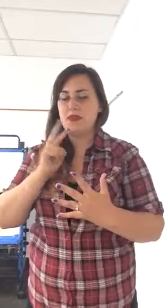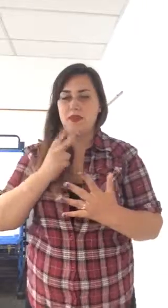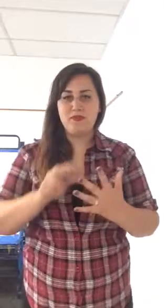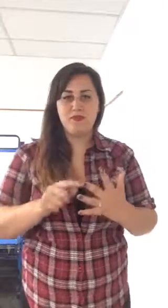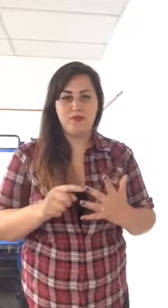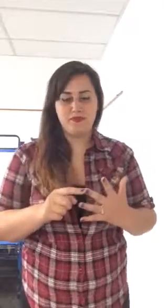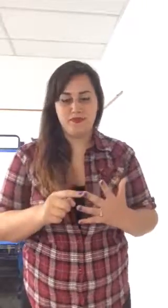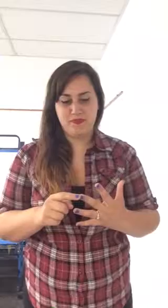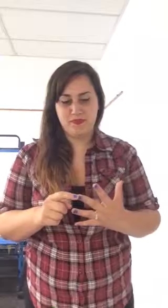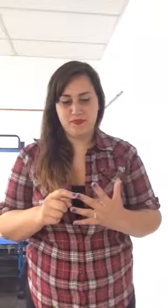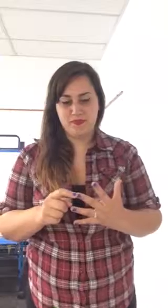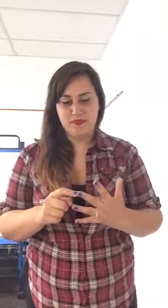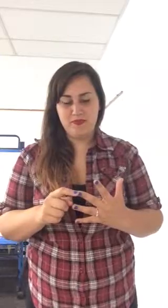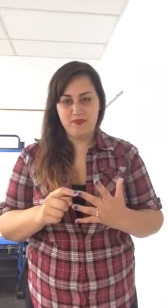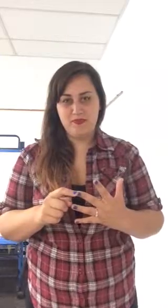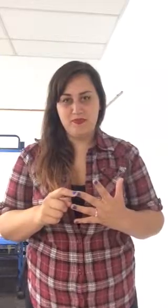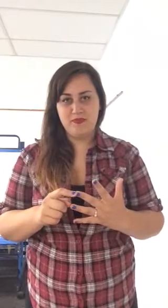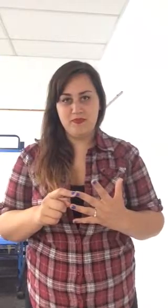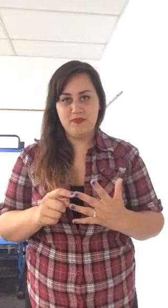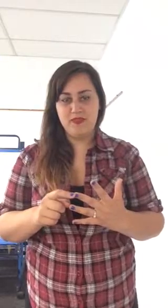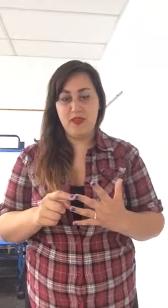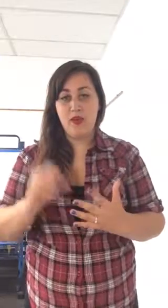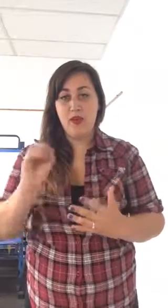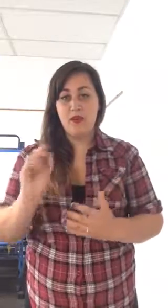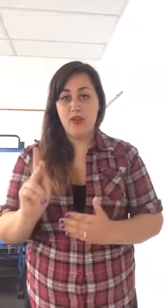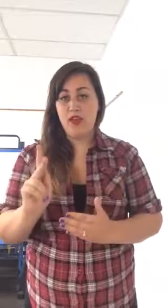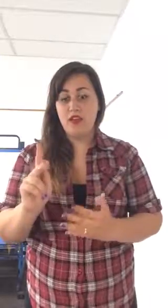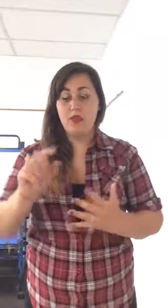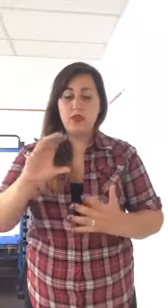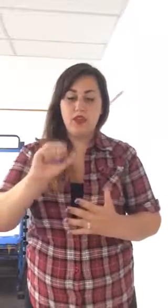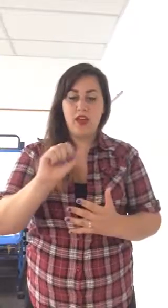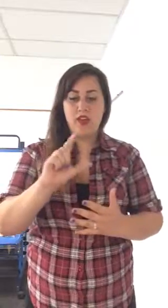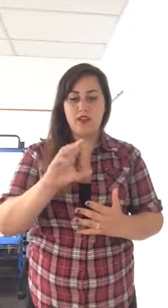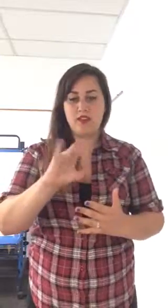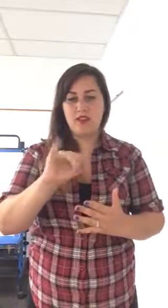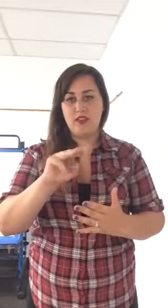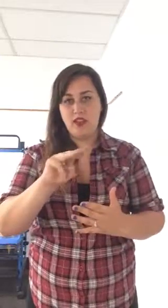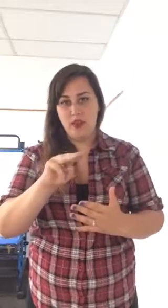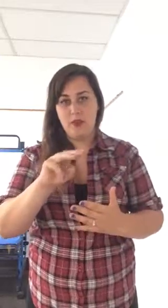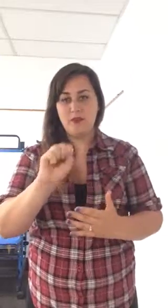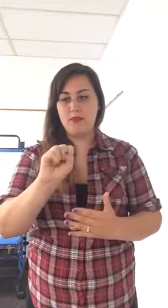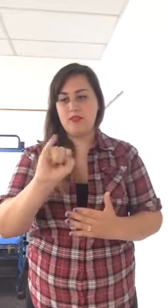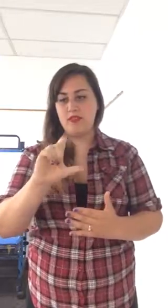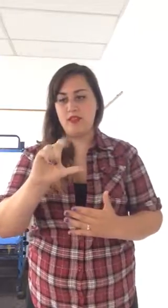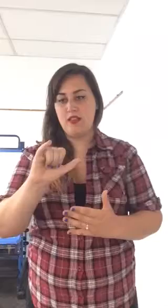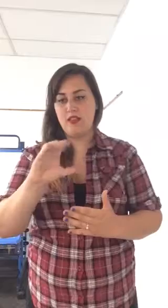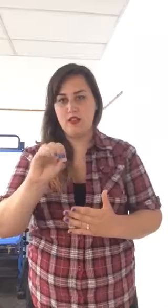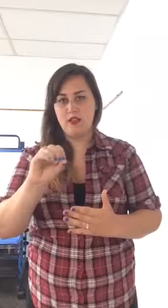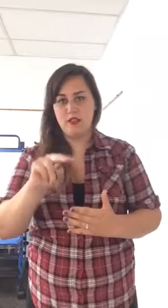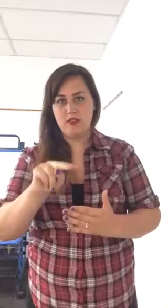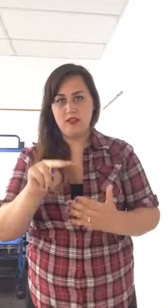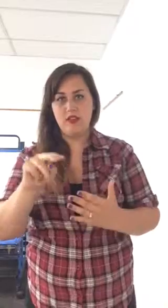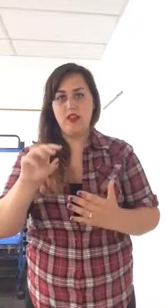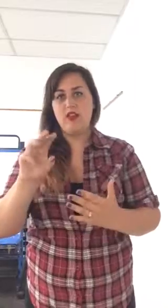that's going to tell us all about that in a couple of weeks. Okay, we mentioned calcium, silicon, and we also mentioned phosphorus are some things that we mentioned in